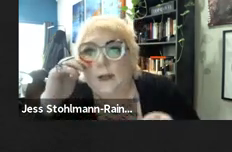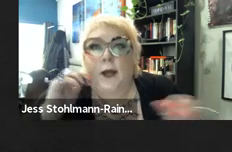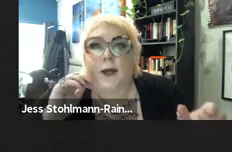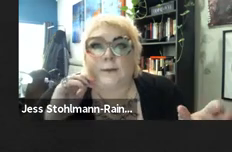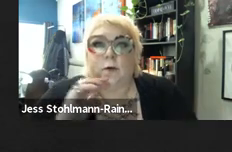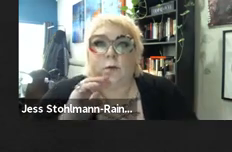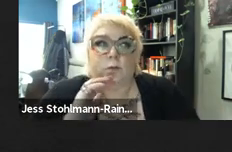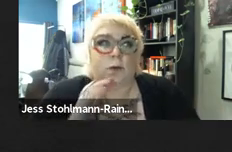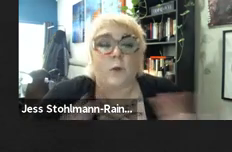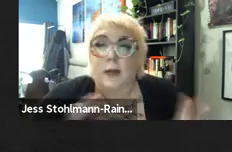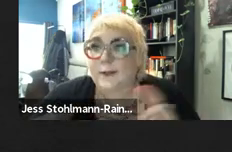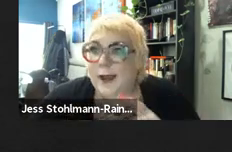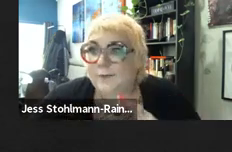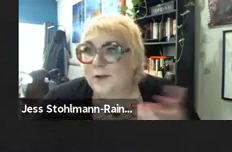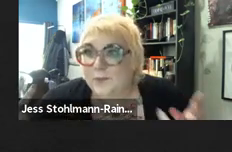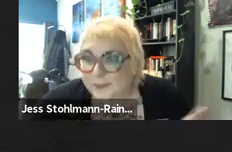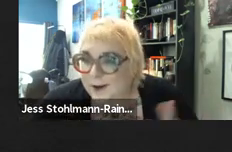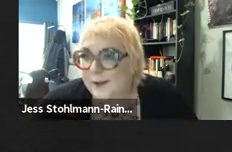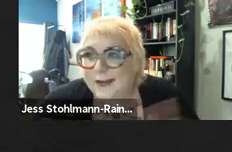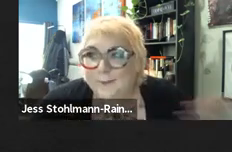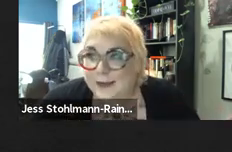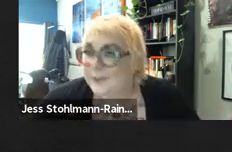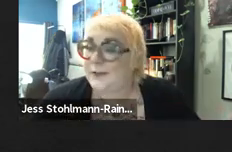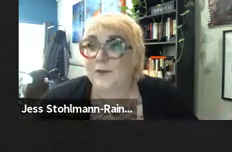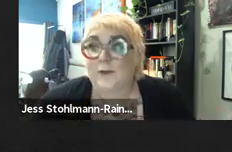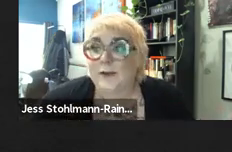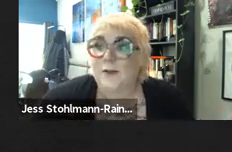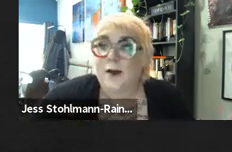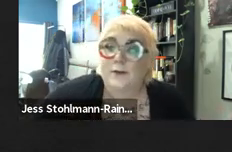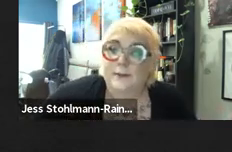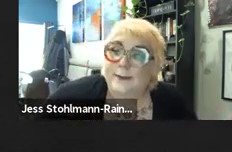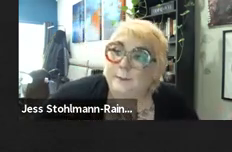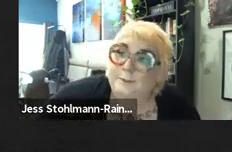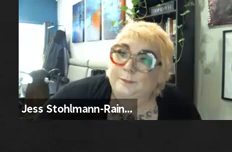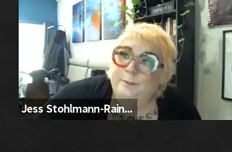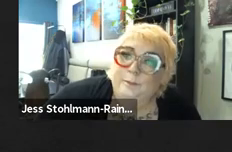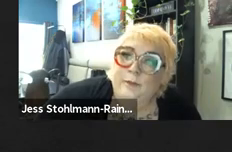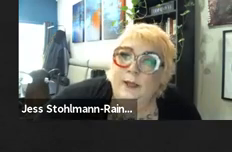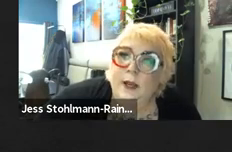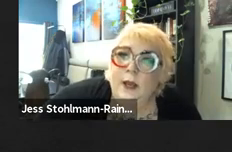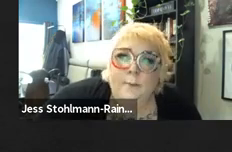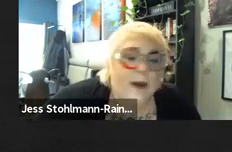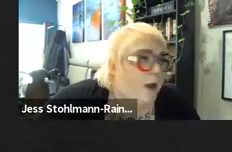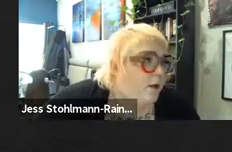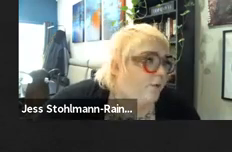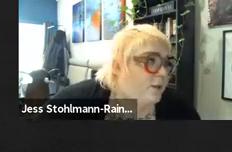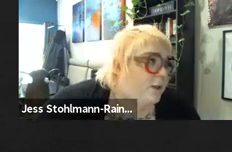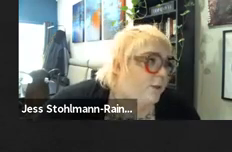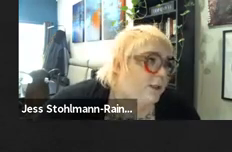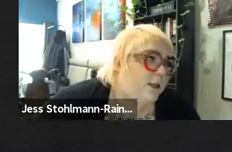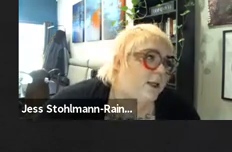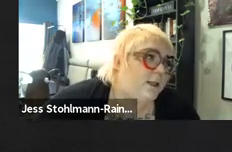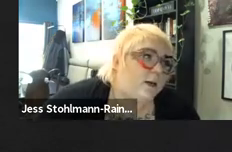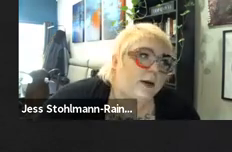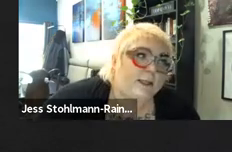needed um so you're more likely to have law enforcement contact because you're involving law enforcement mental health first